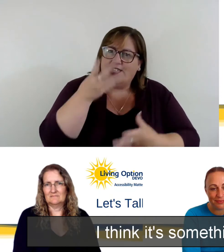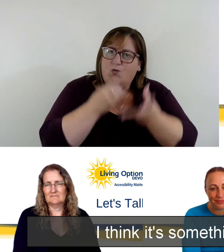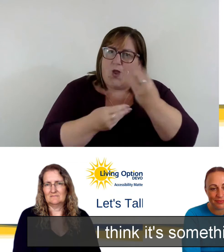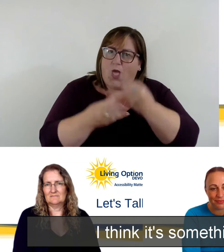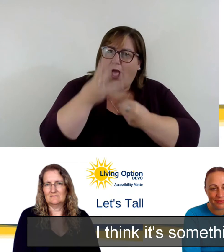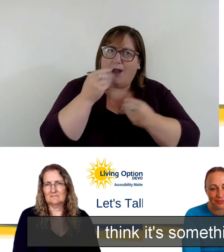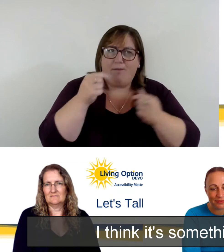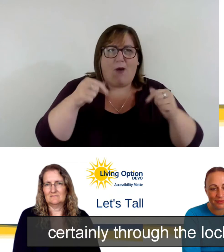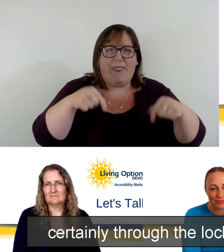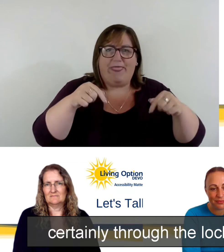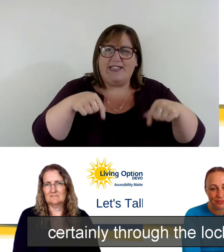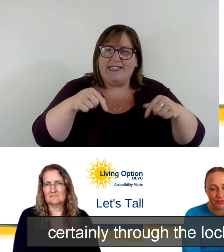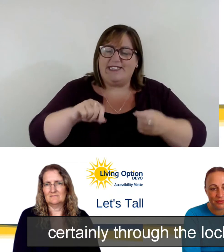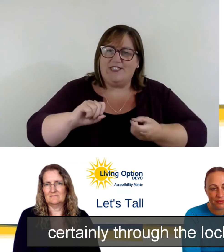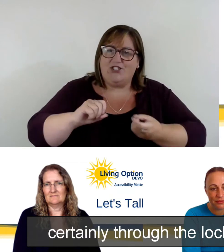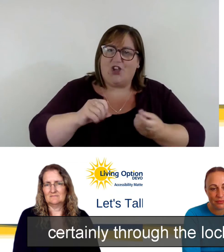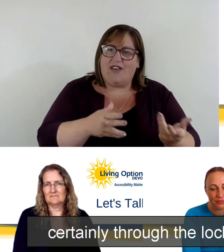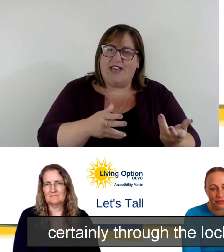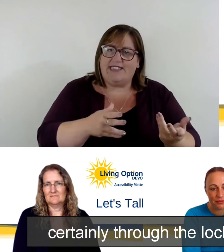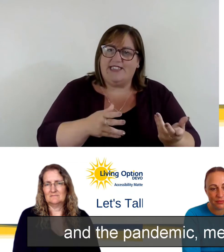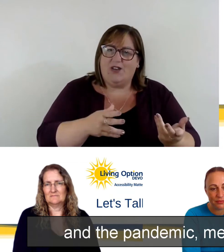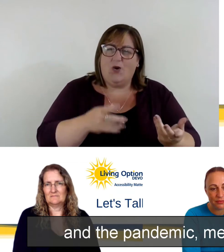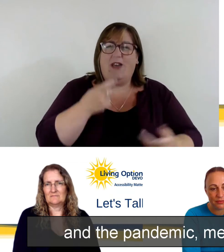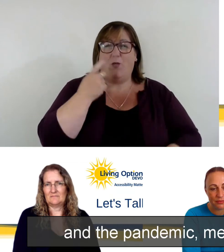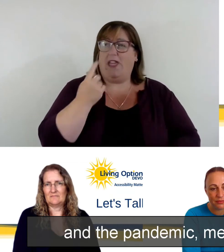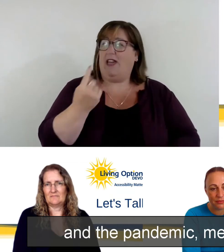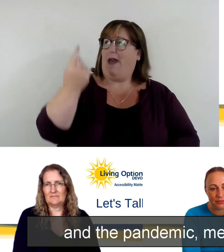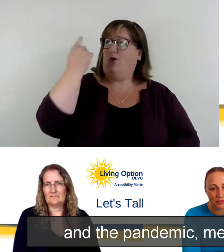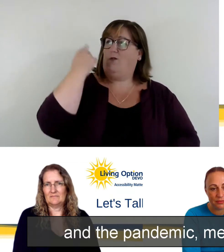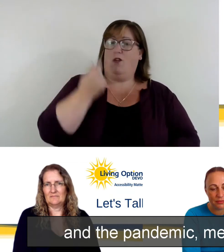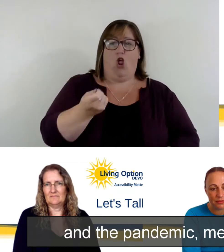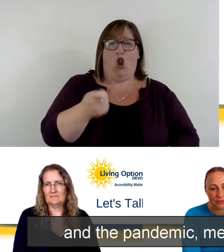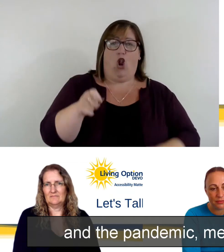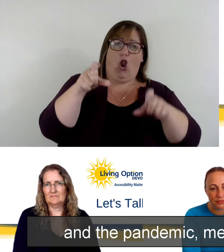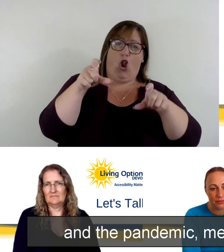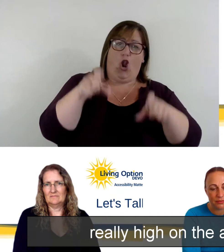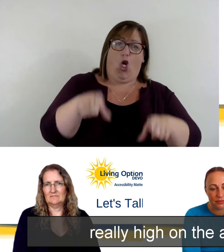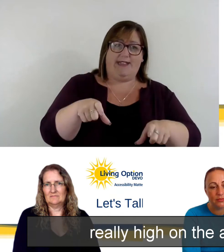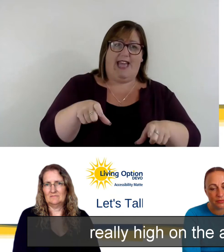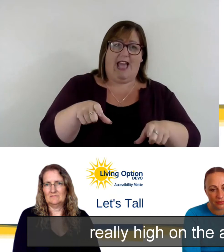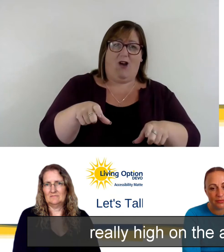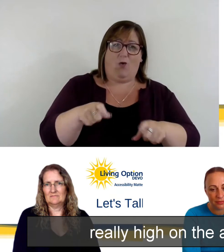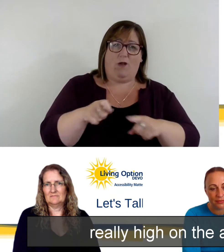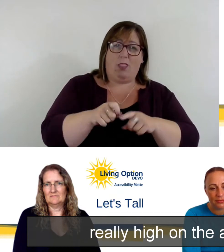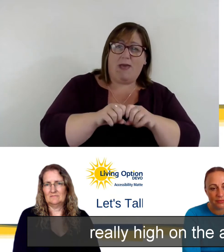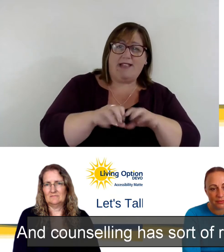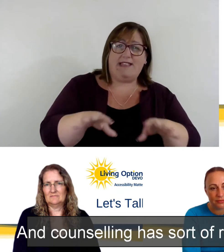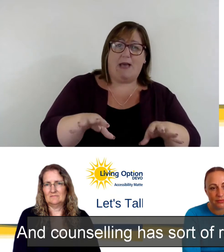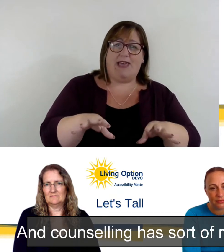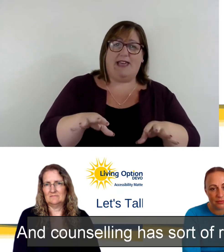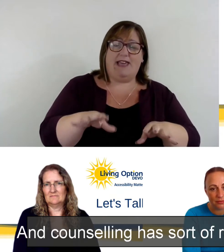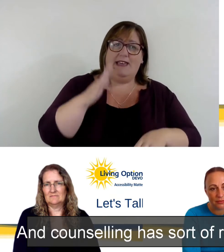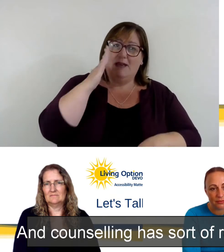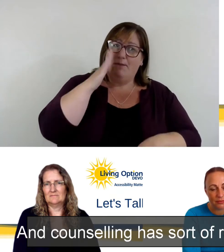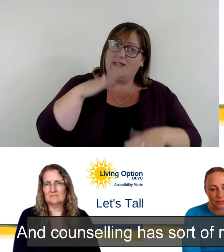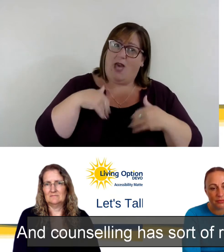something certainly through the lockdowns and everything and the pandemic, mental health has been really high on the agenda, hasn't it? And